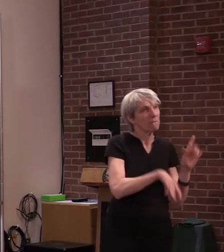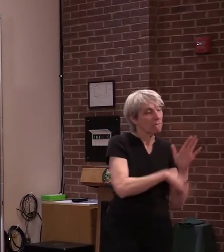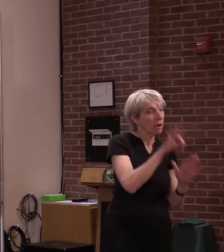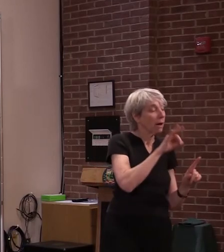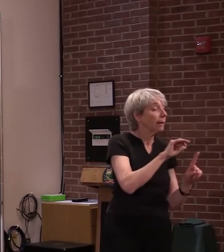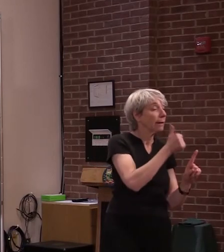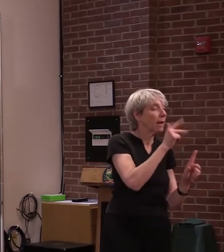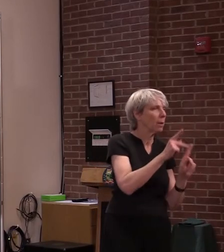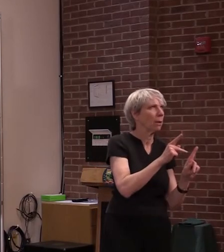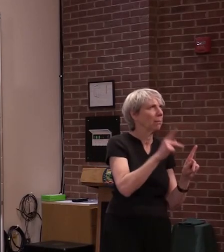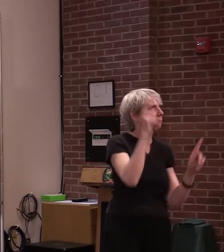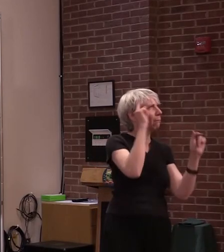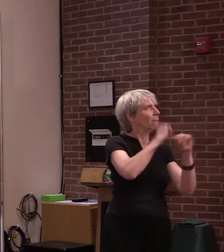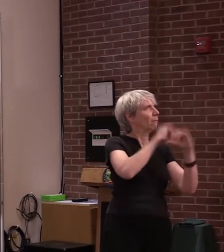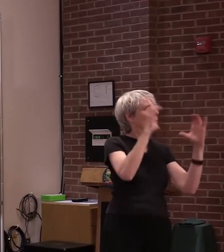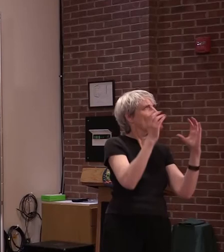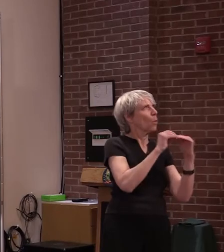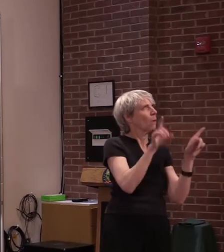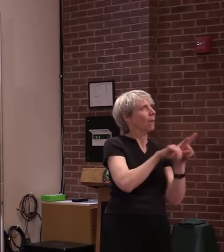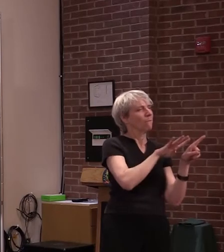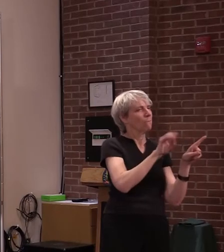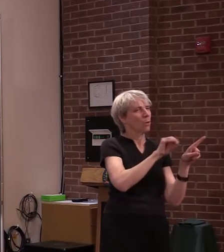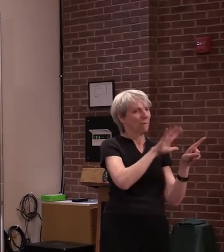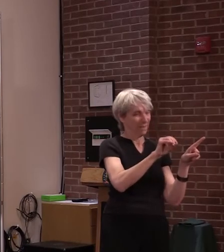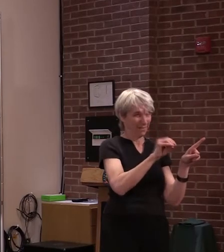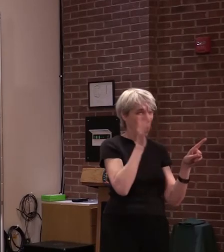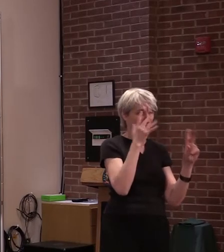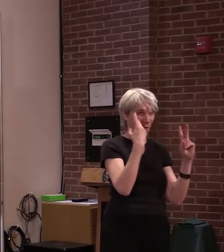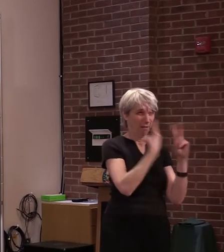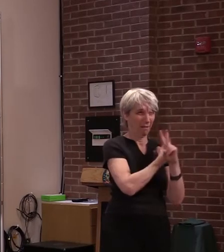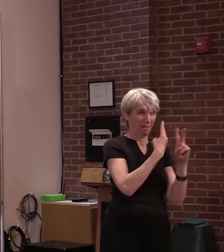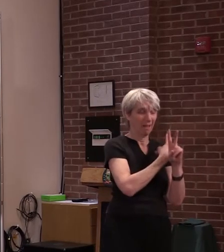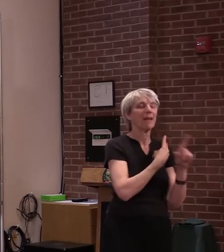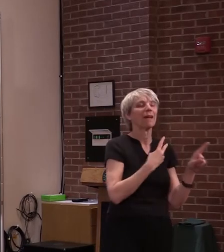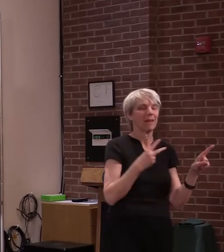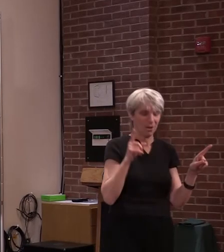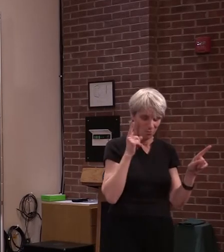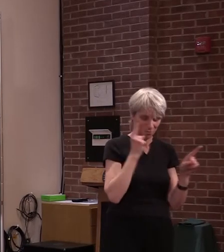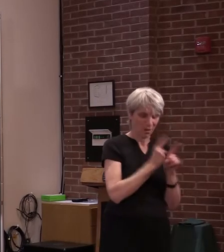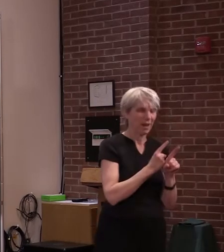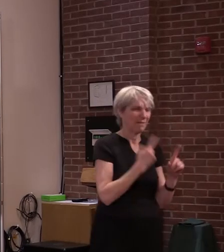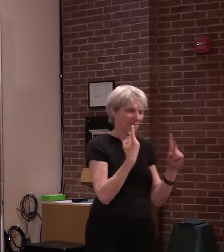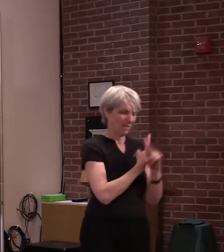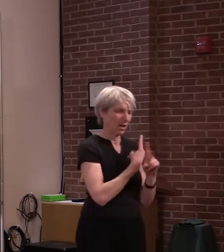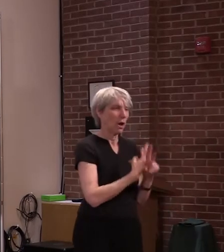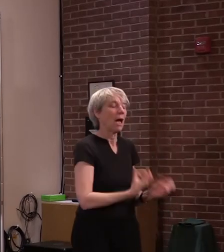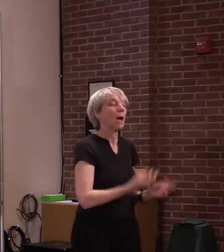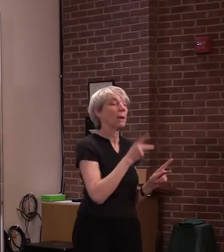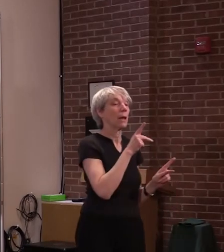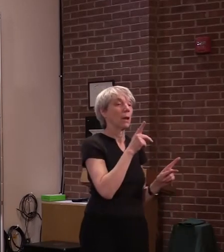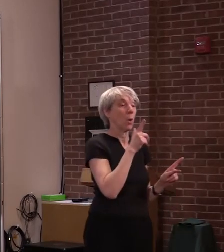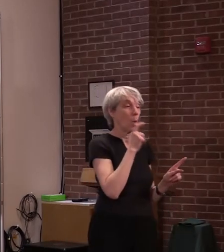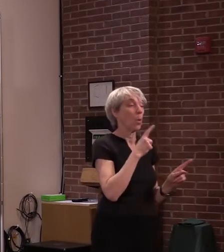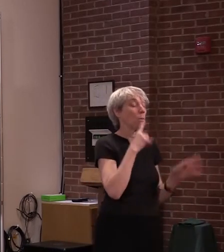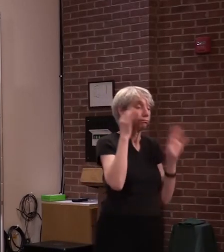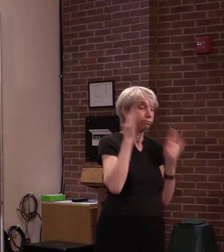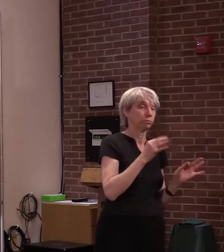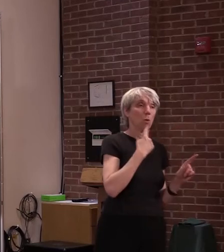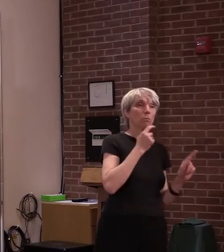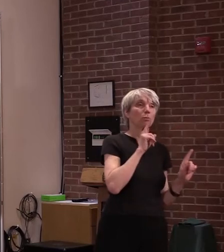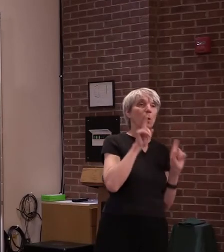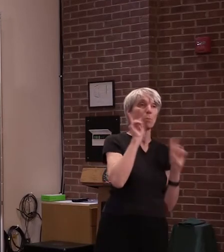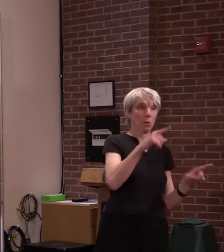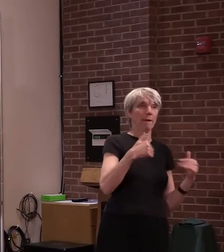throughout the pandemic, you know, trying to, you know, it's the difference between the infection rate and the reported rate. So what's the implied infection rate and what's the case reported rate?